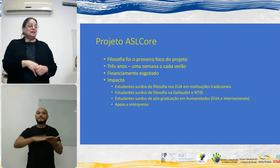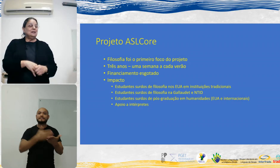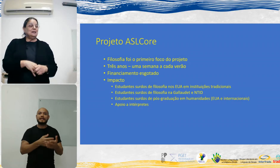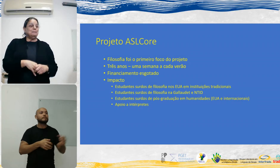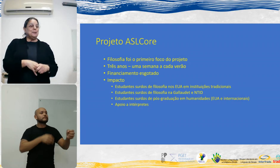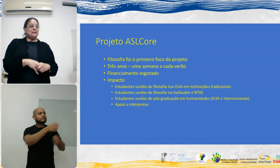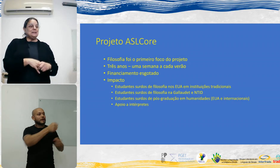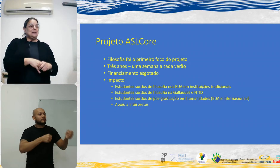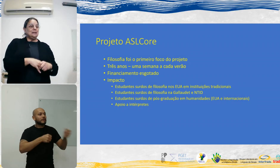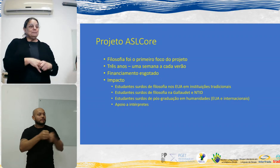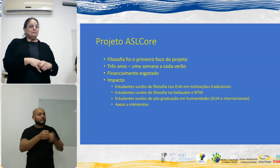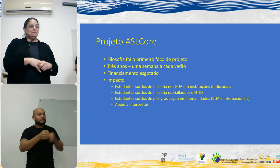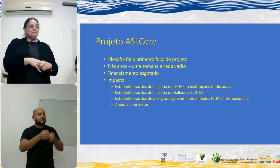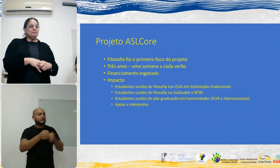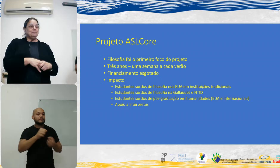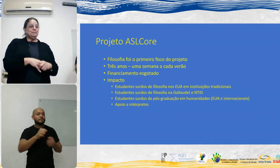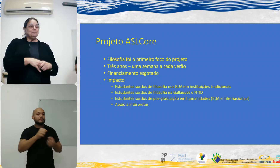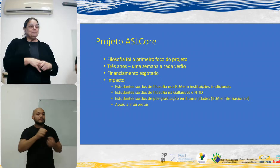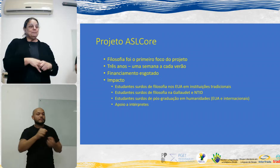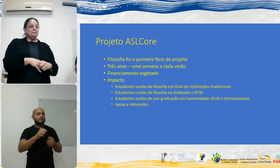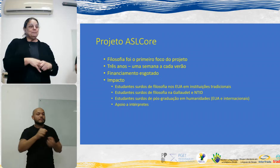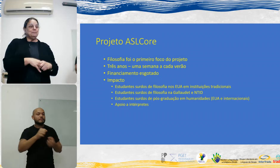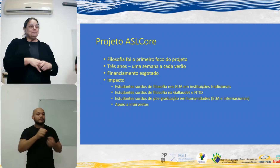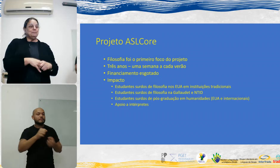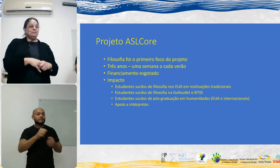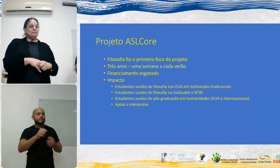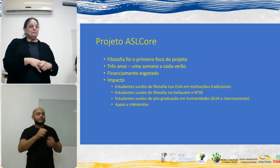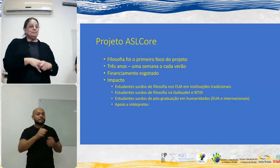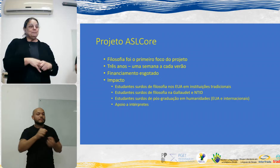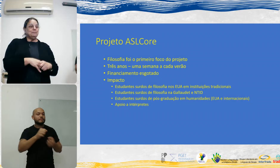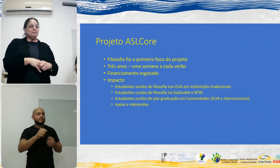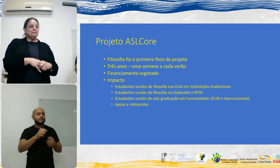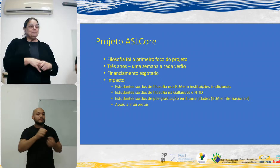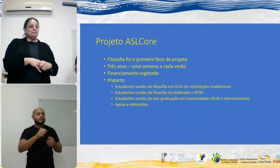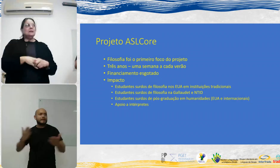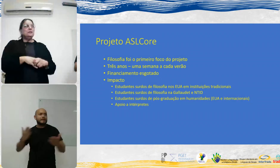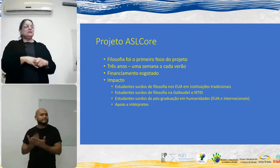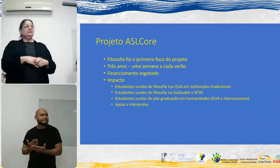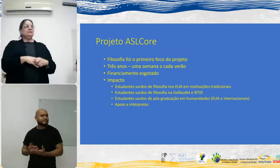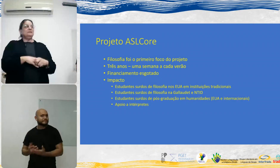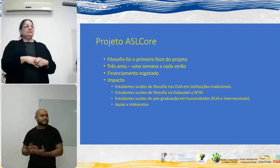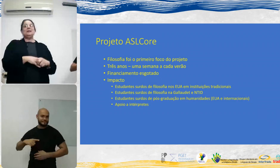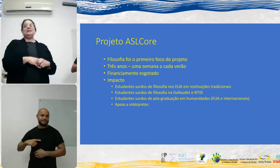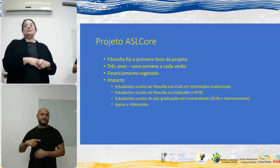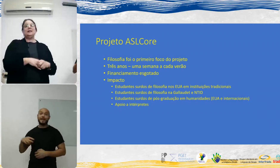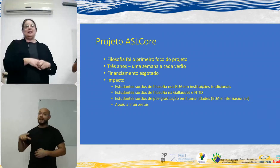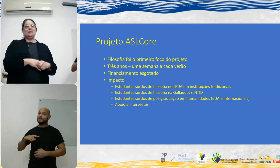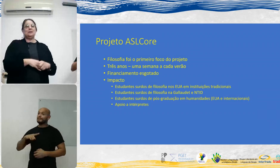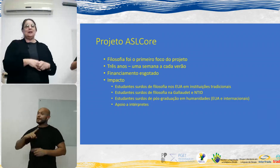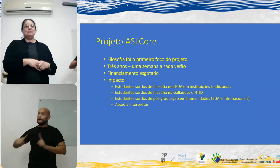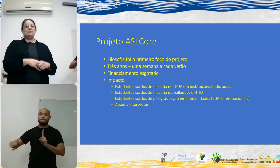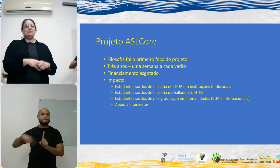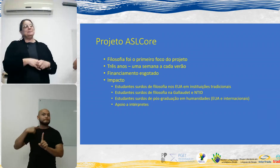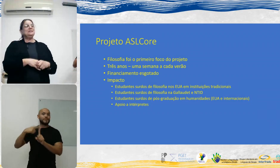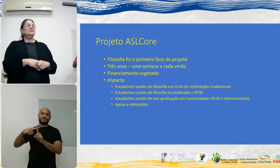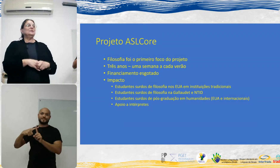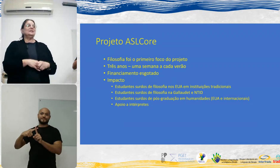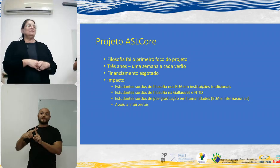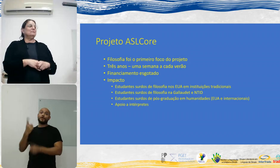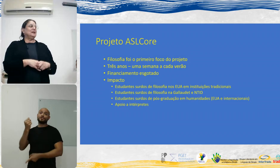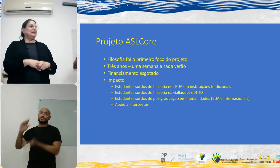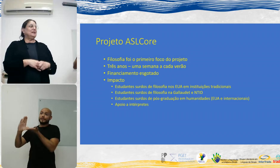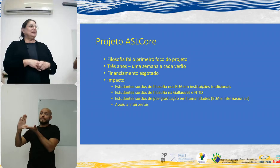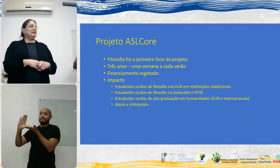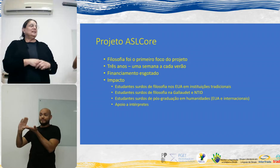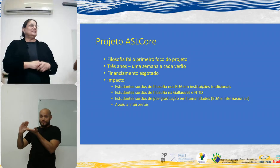that. But we have some really positive results. The money ran out. I'm still